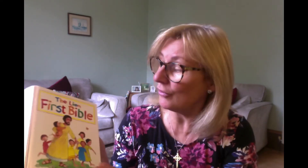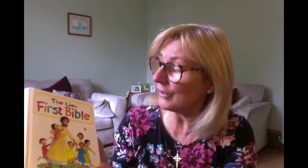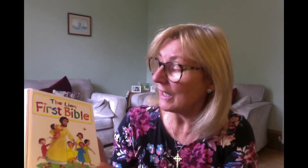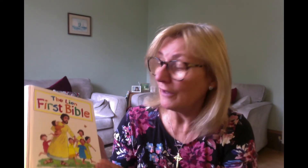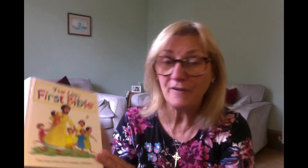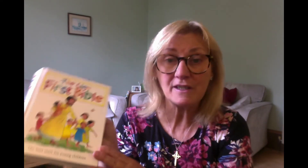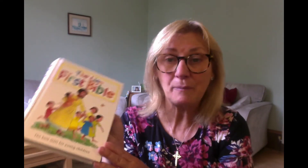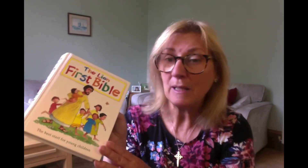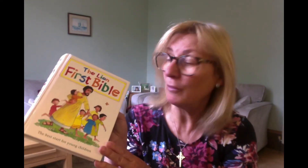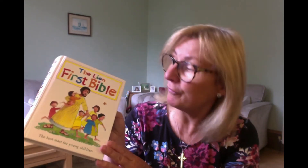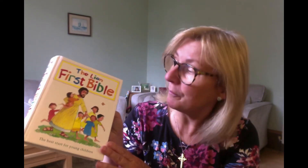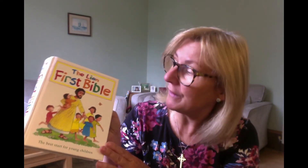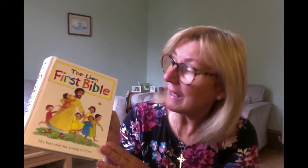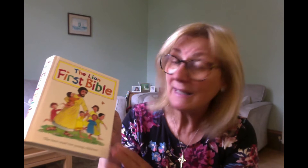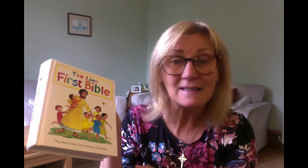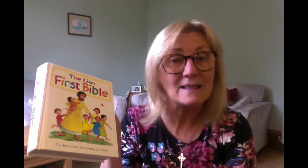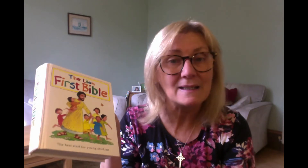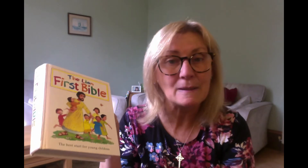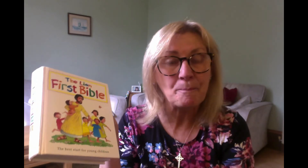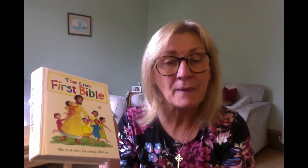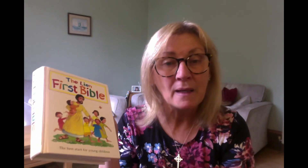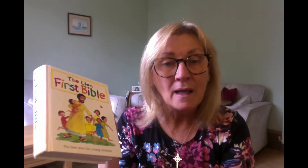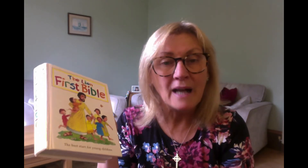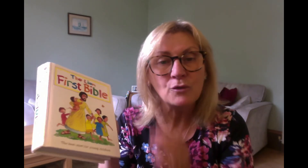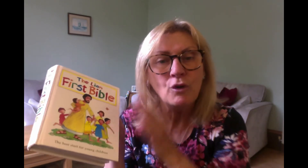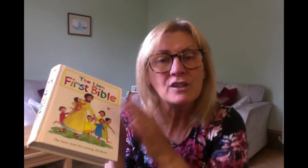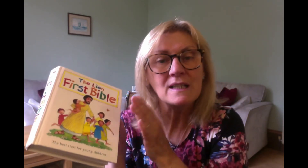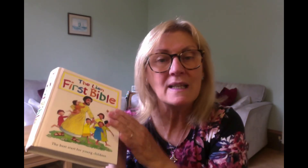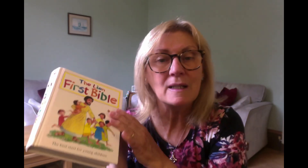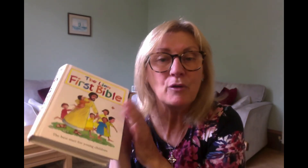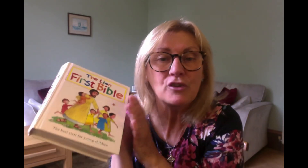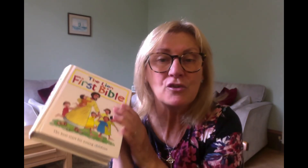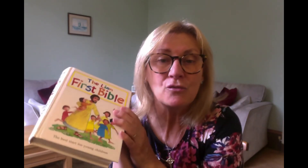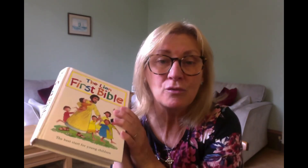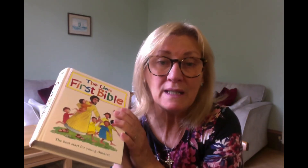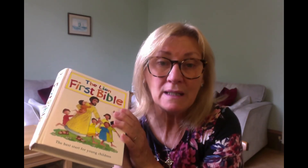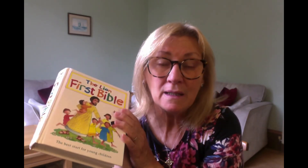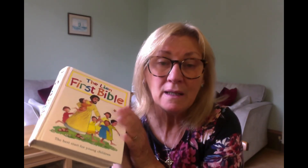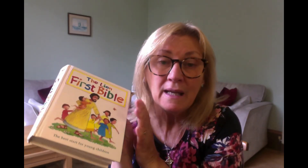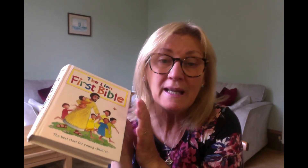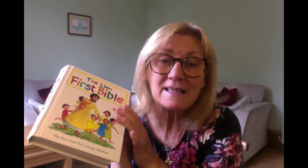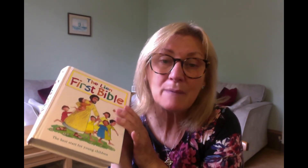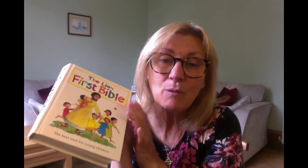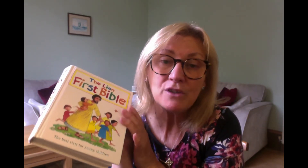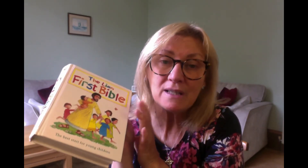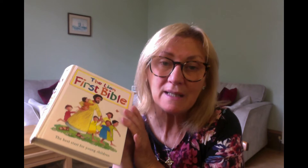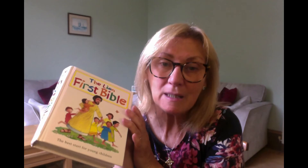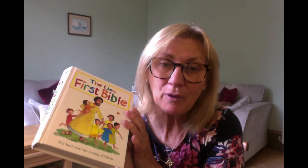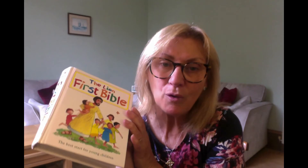use the first Bible from the Lion series, I don't want you to think about the story, except I want you to think about,